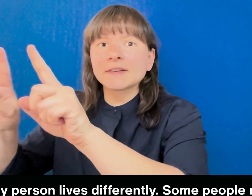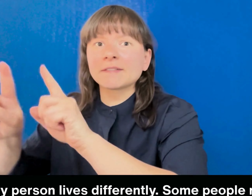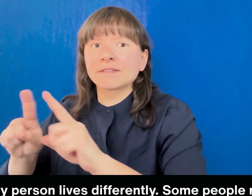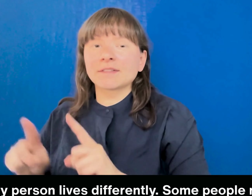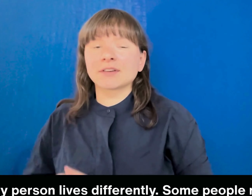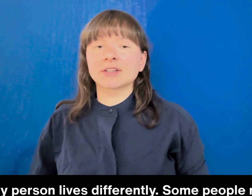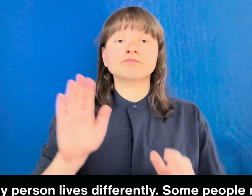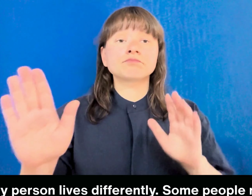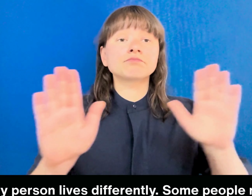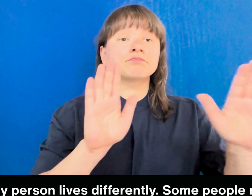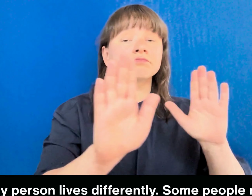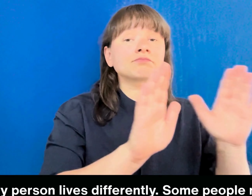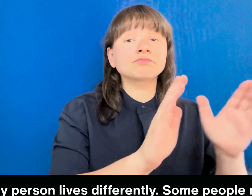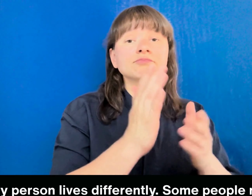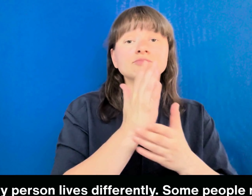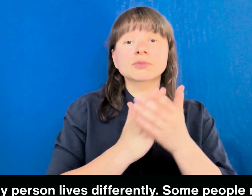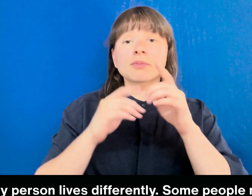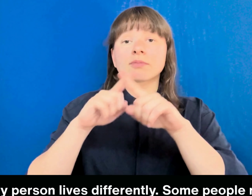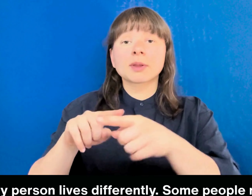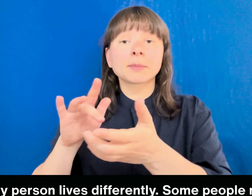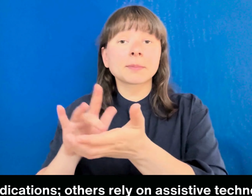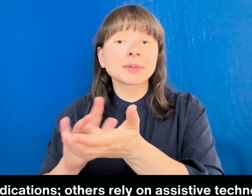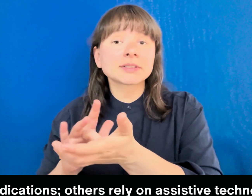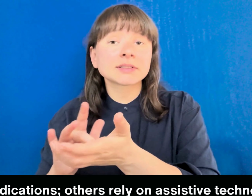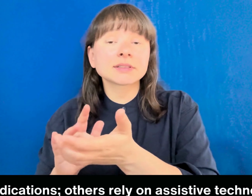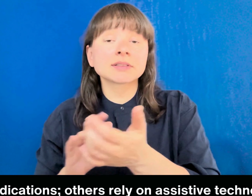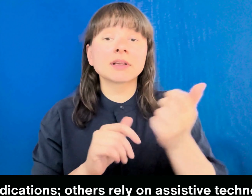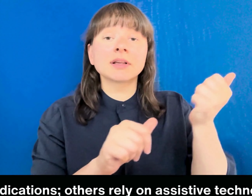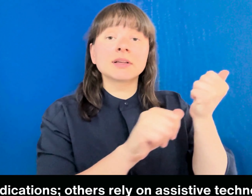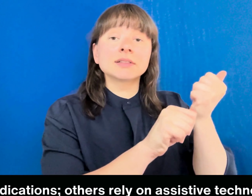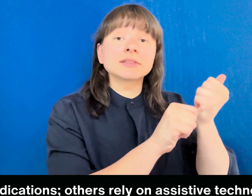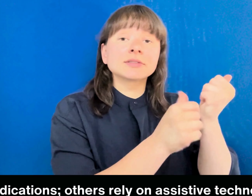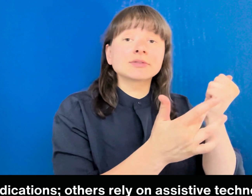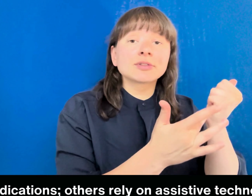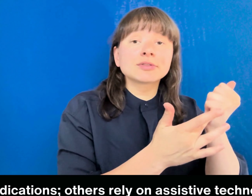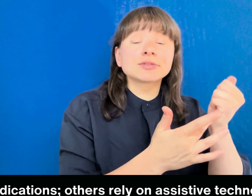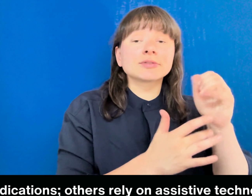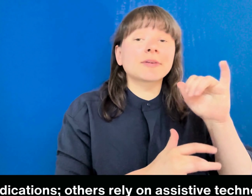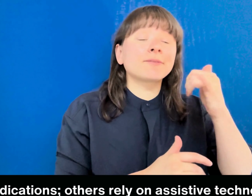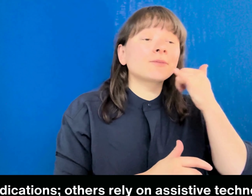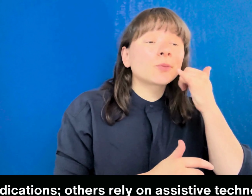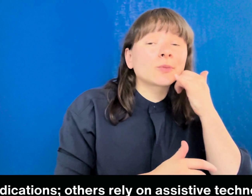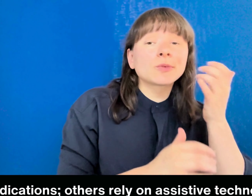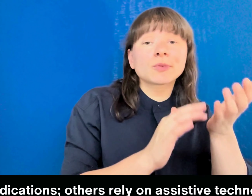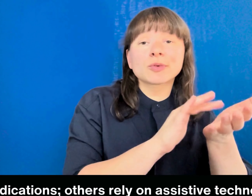differently. Some people rely on medications. Others rely on assistive technology,